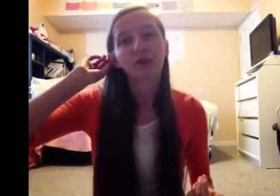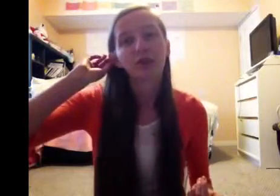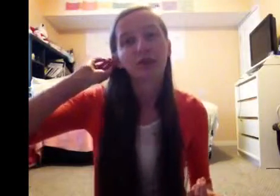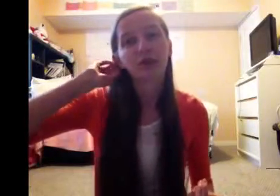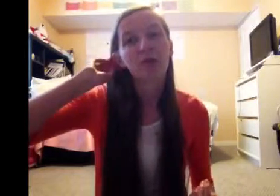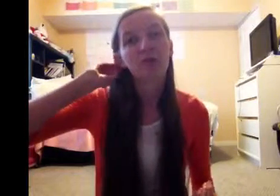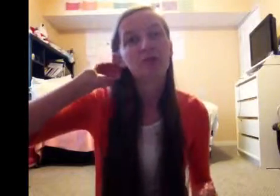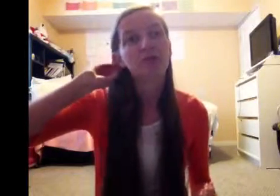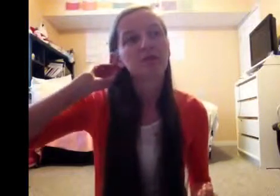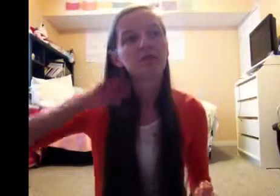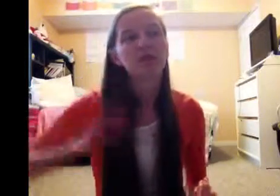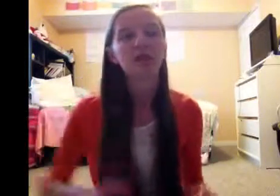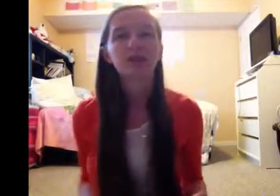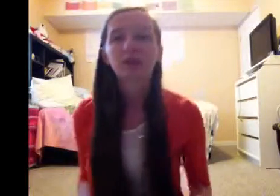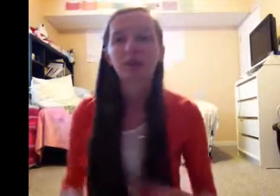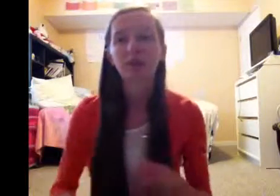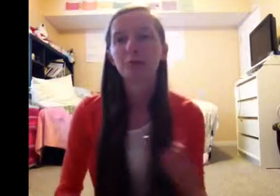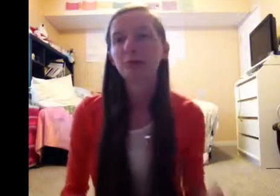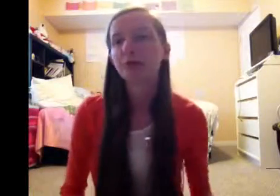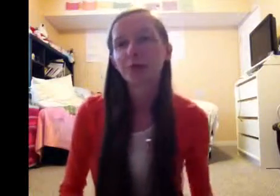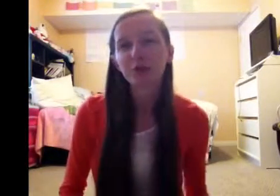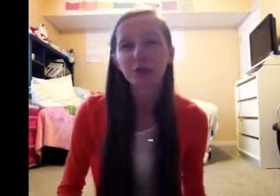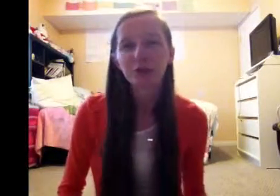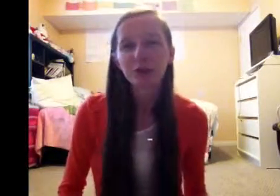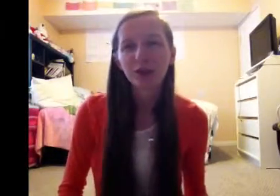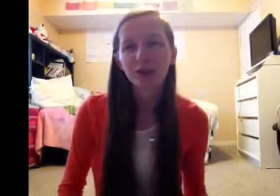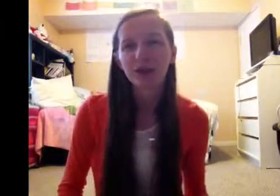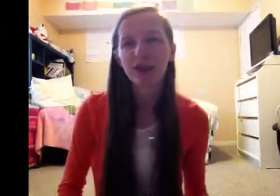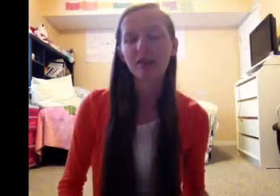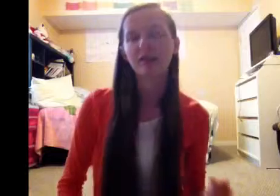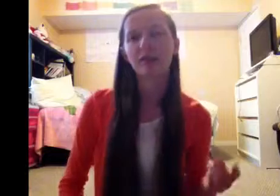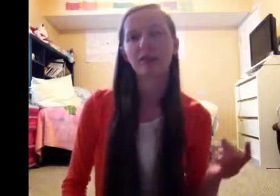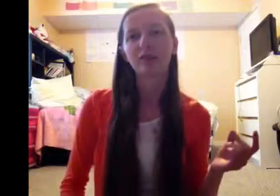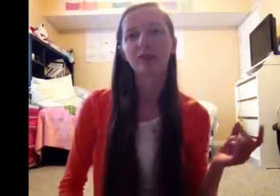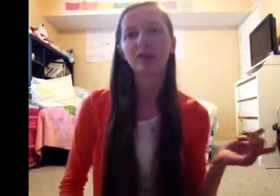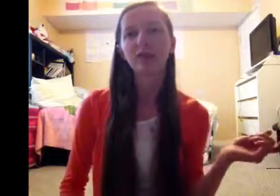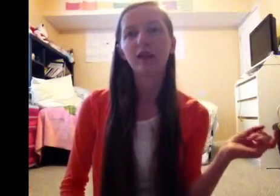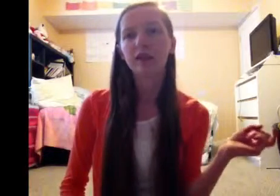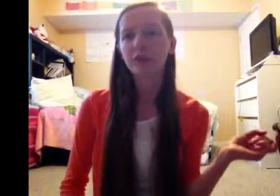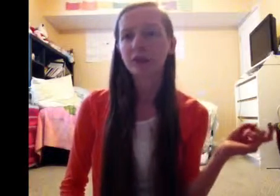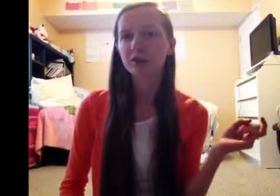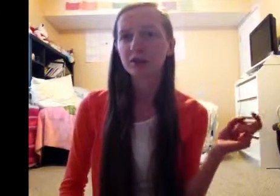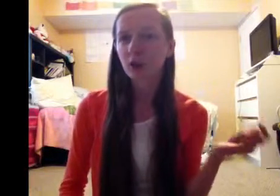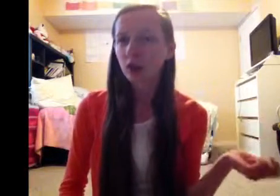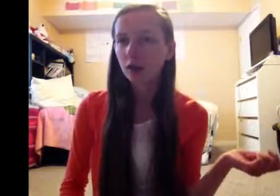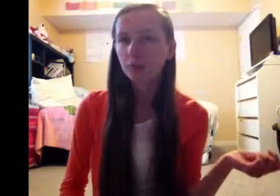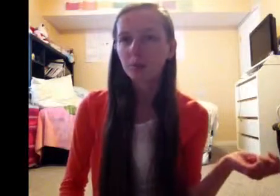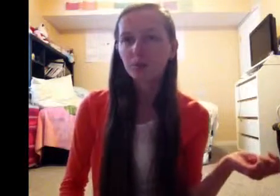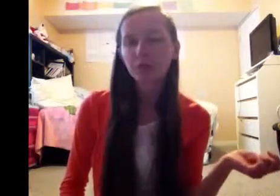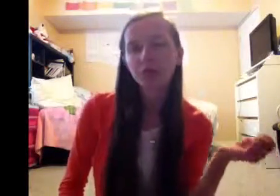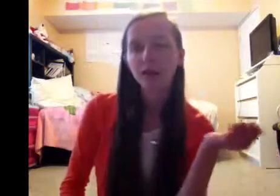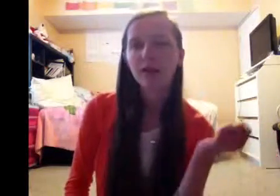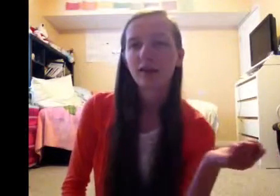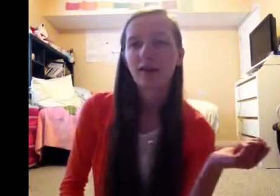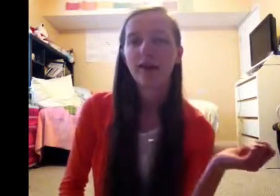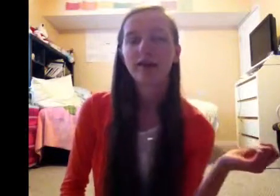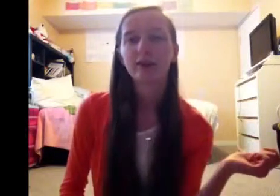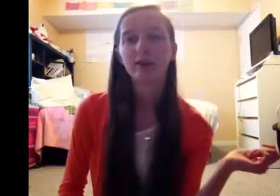resources from like 1 or 2 YouTube videos, I think, and then I did lifeprint.com, and